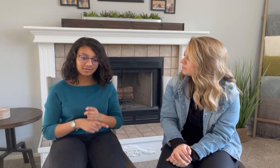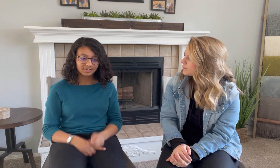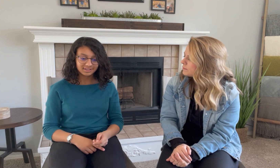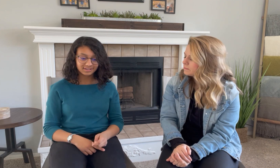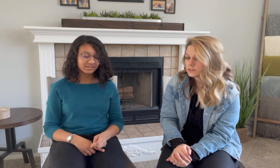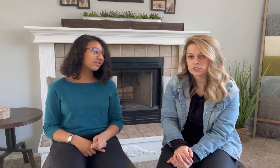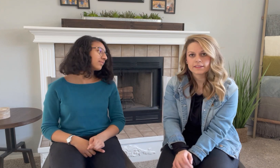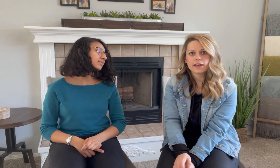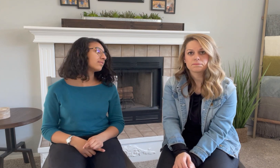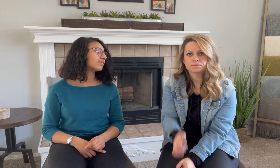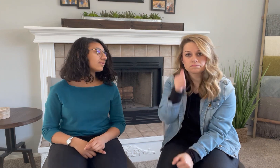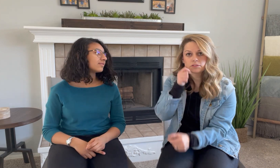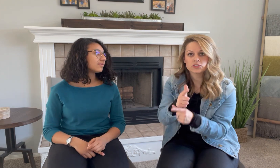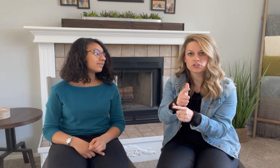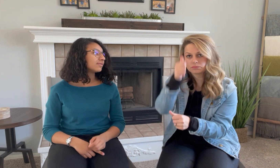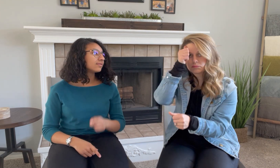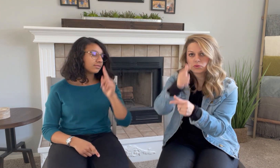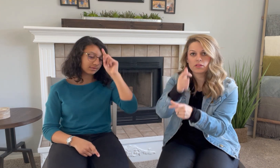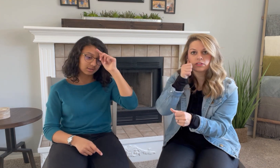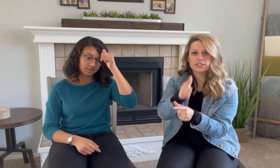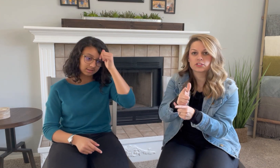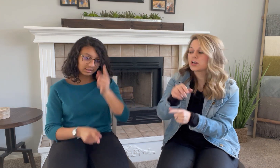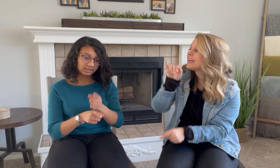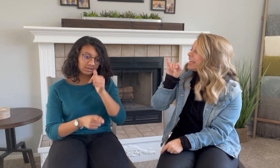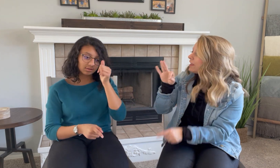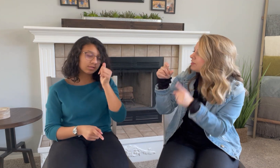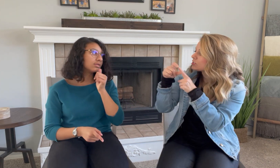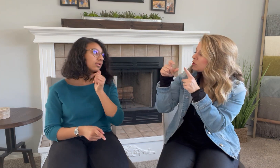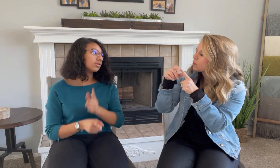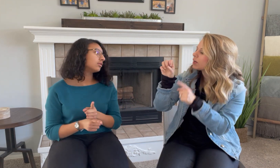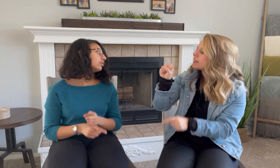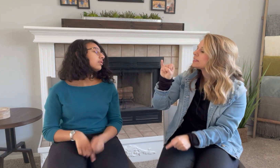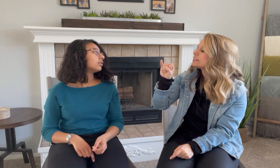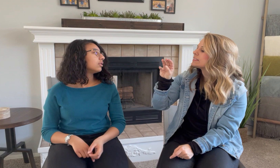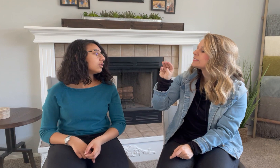Yep, just like that. Sister, brother and sister. If it's the word